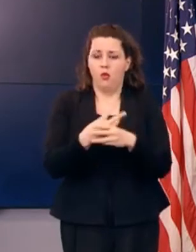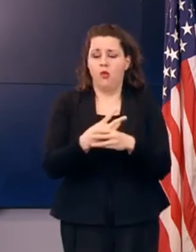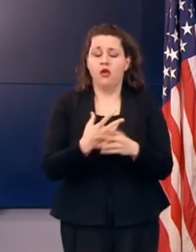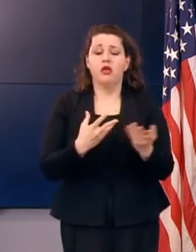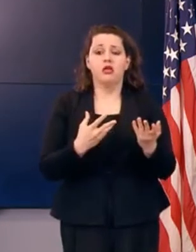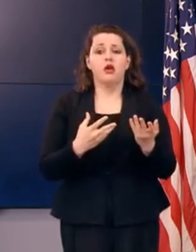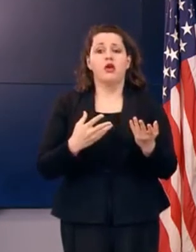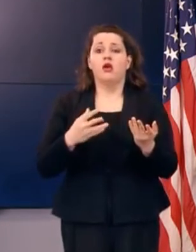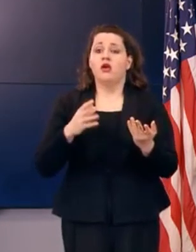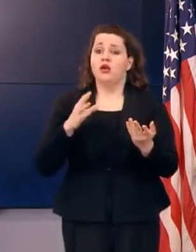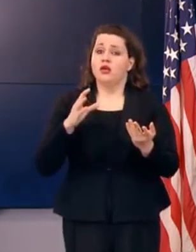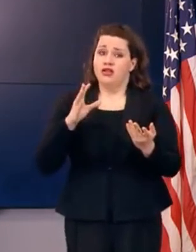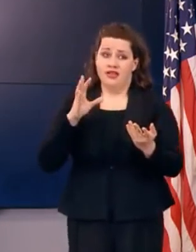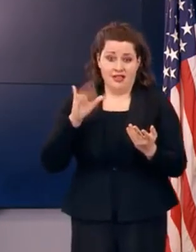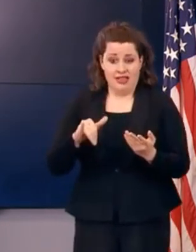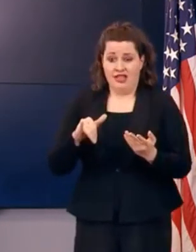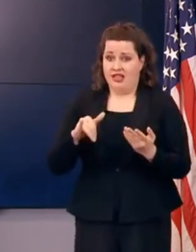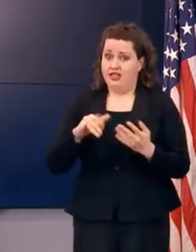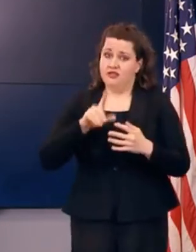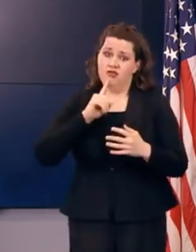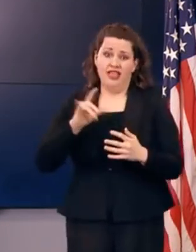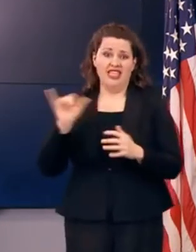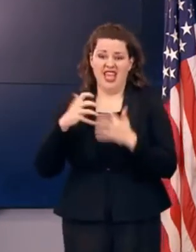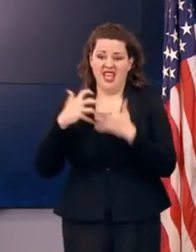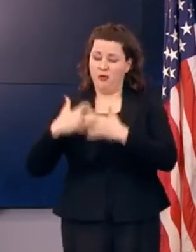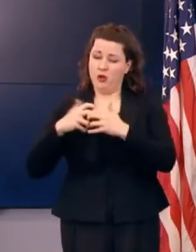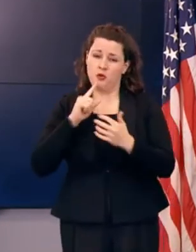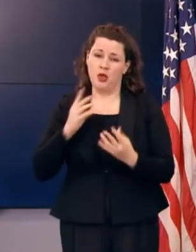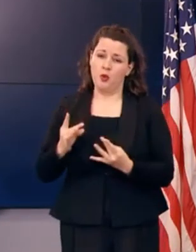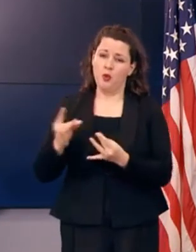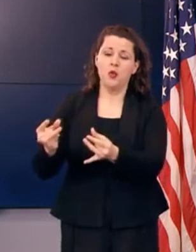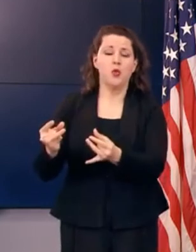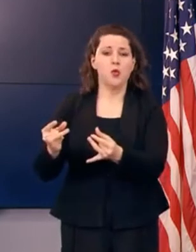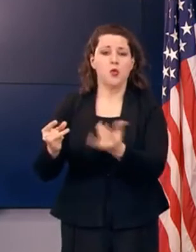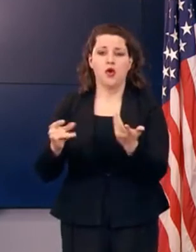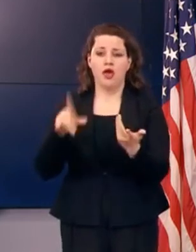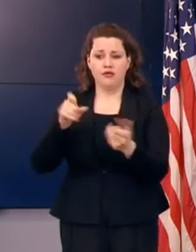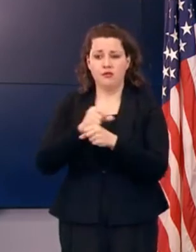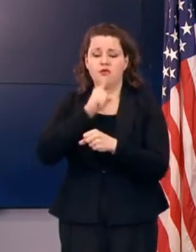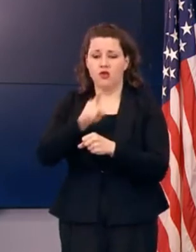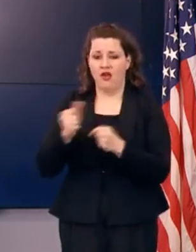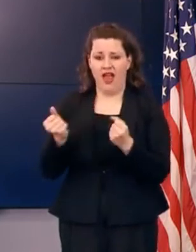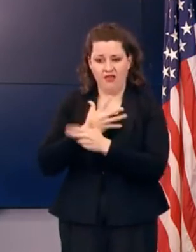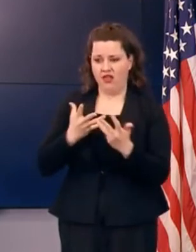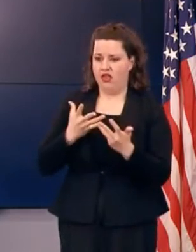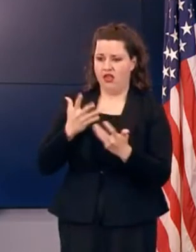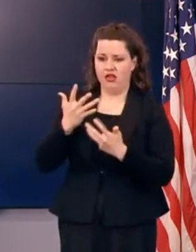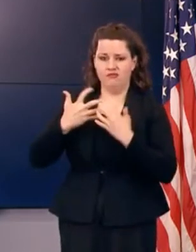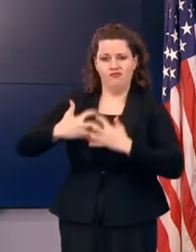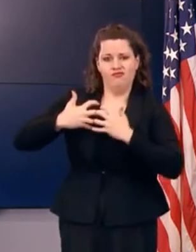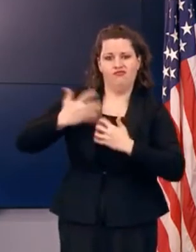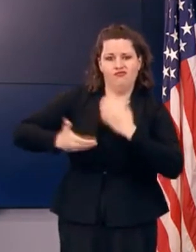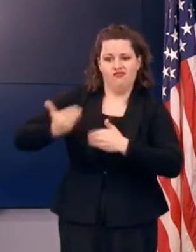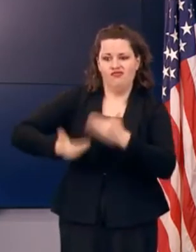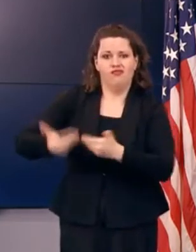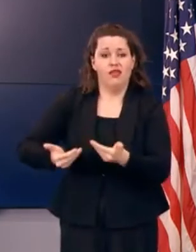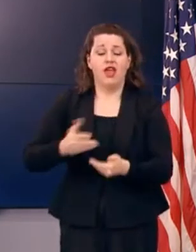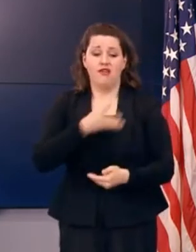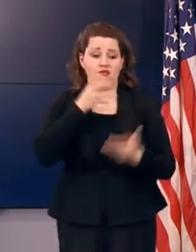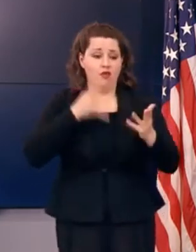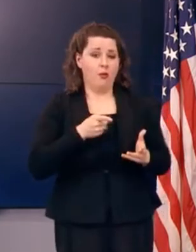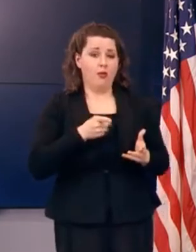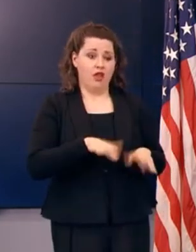this is a finely oiled machine, and we have to make sure that all aspects of it are working appropriately. And so we've got farmers that are